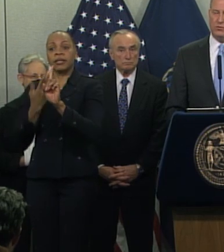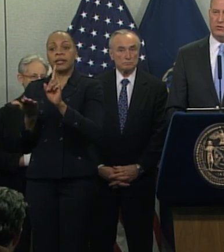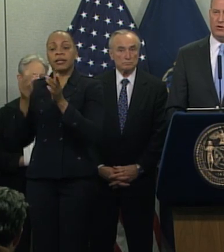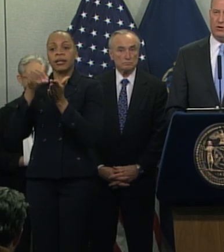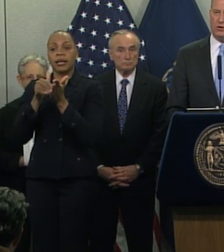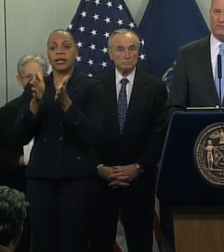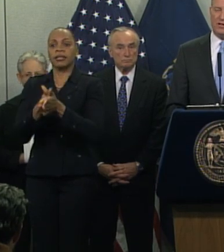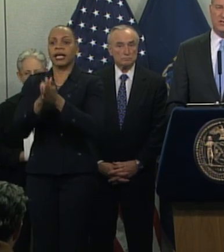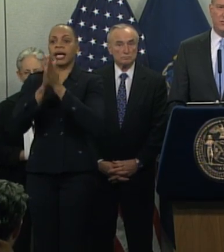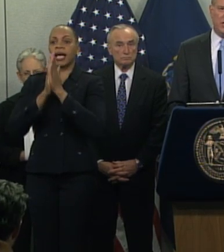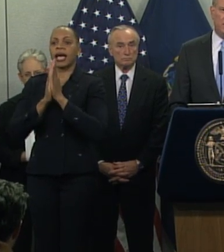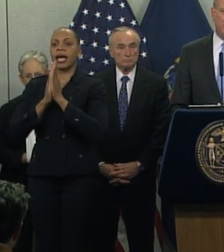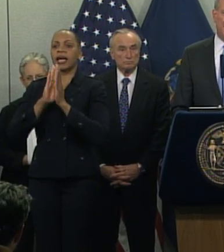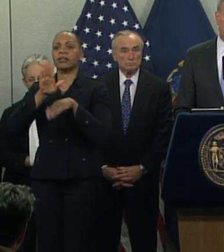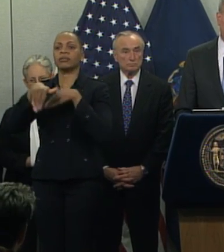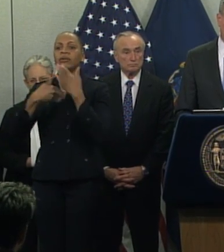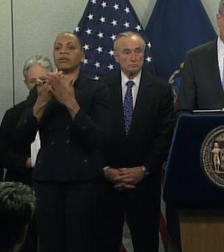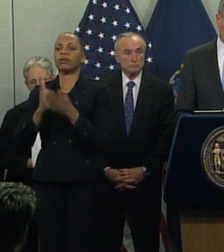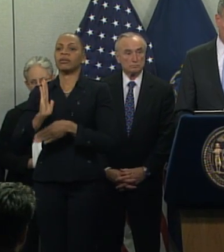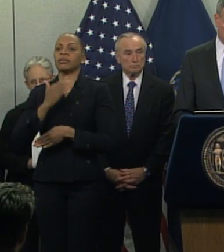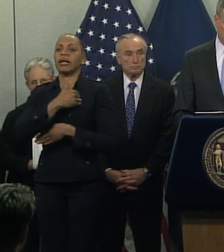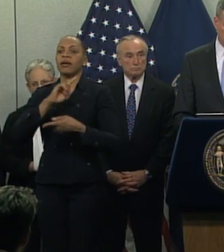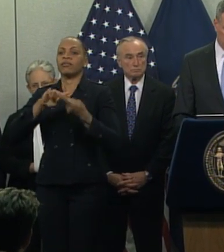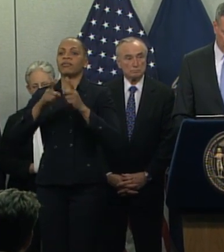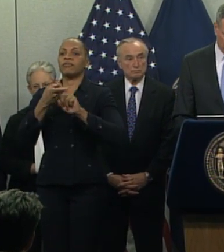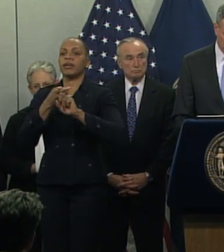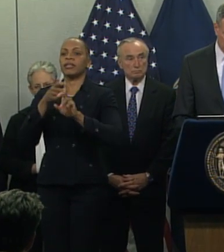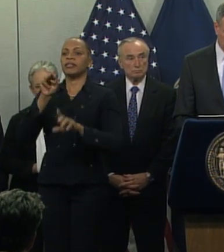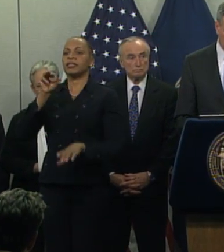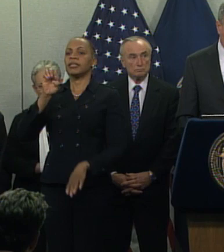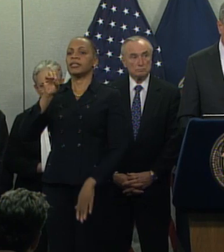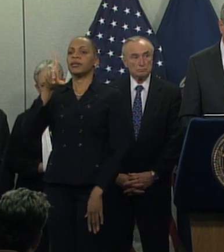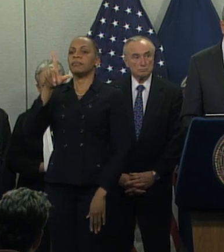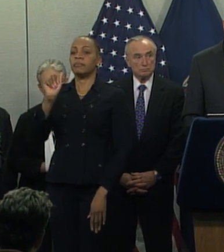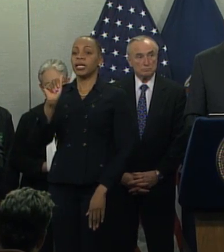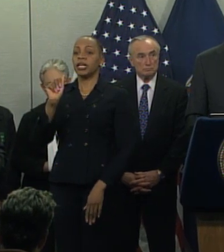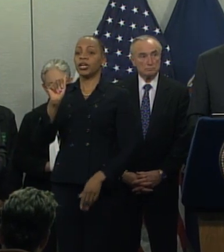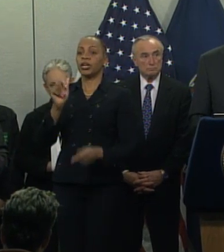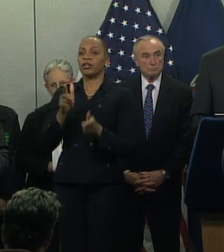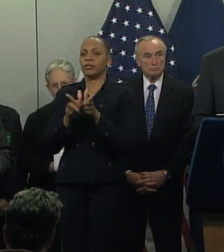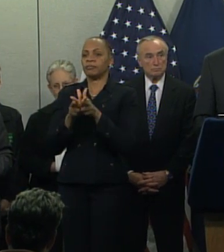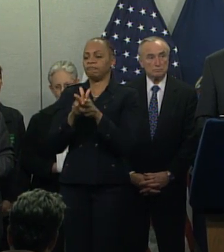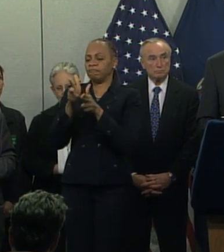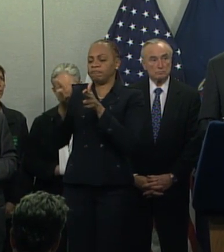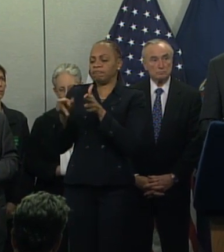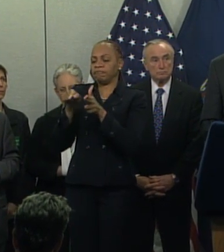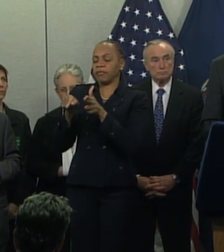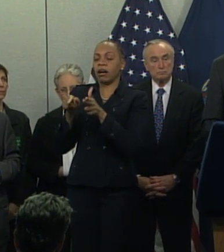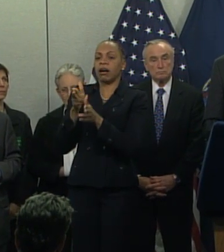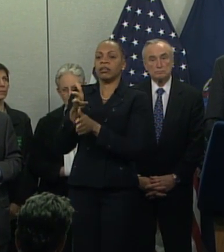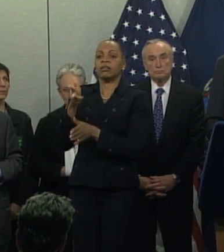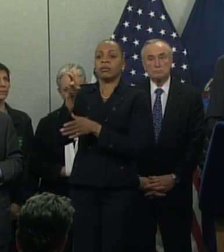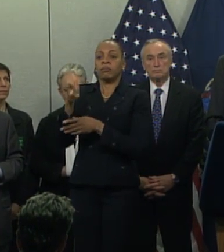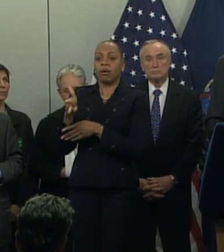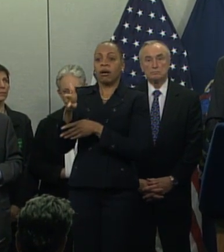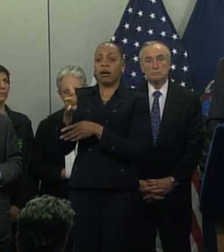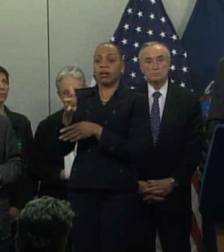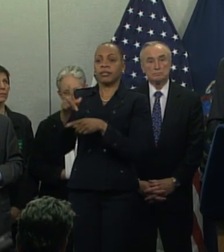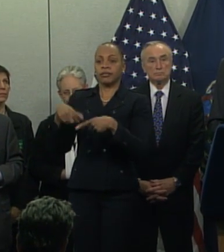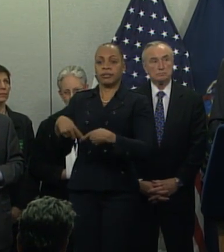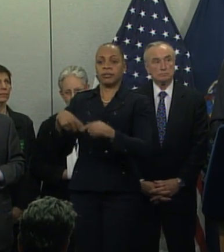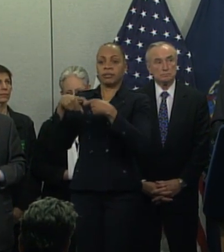ask you, all our friends in the media, to emphasize this. Alternate side parking has been suspended today and will